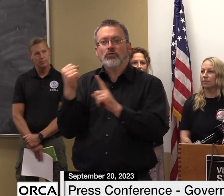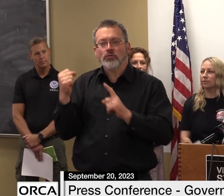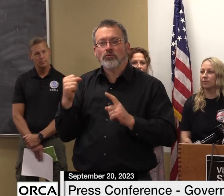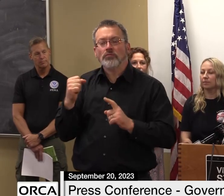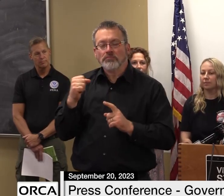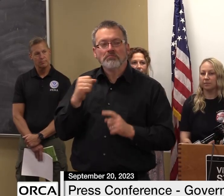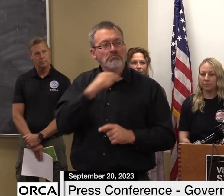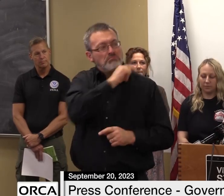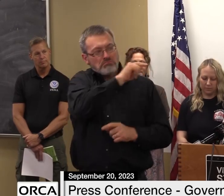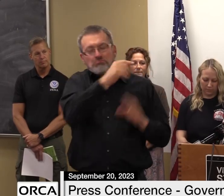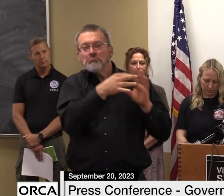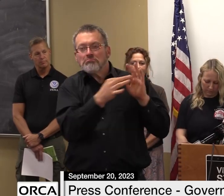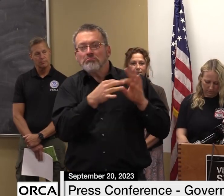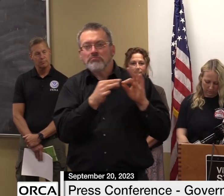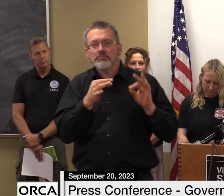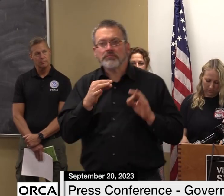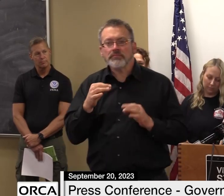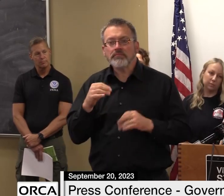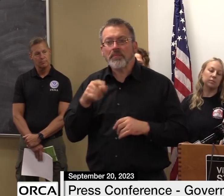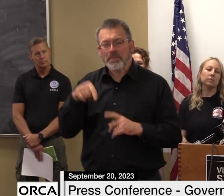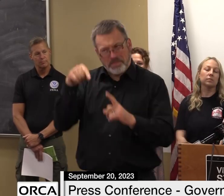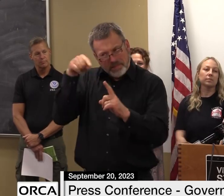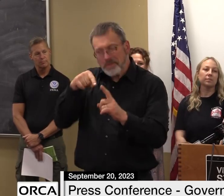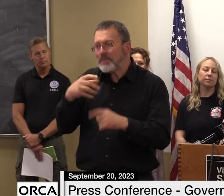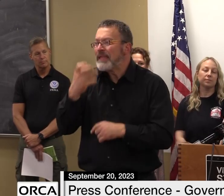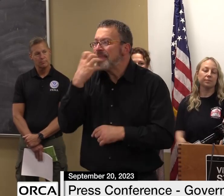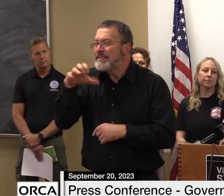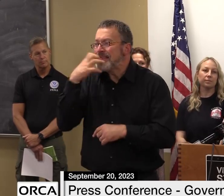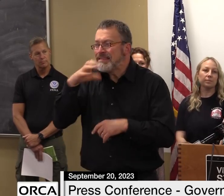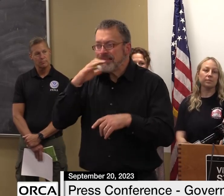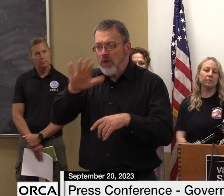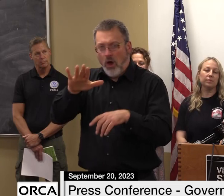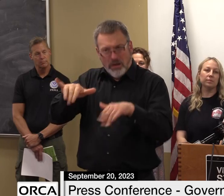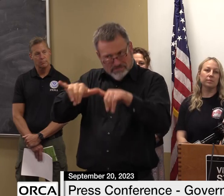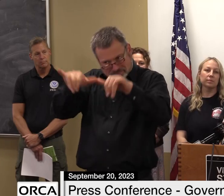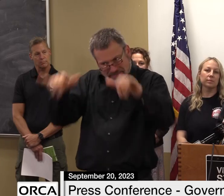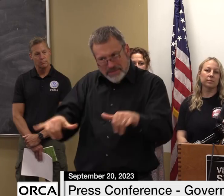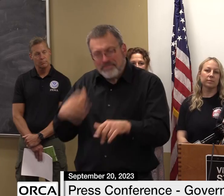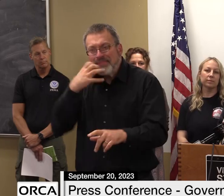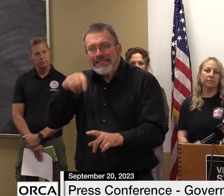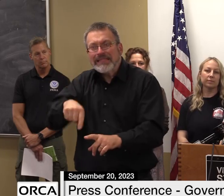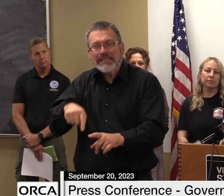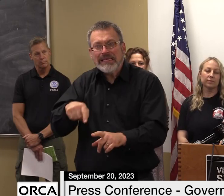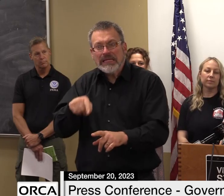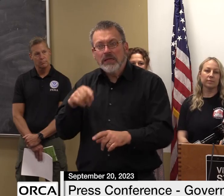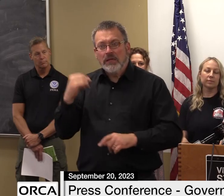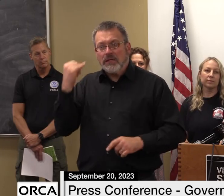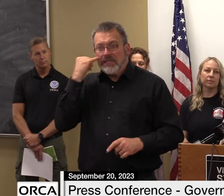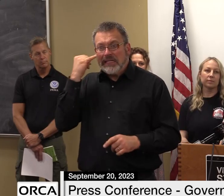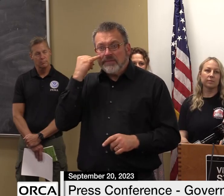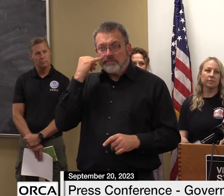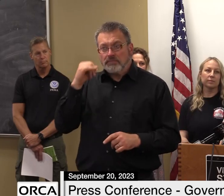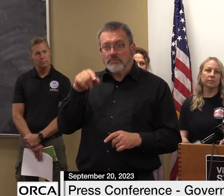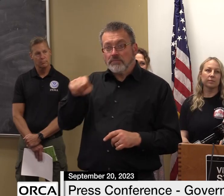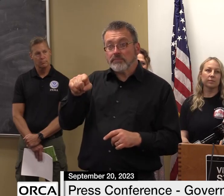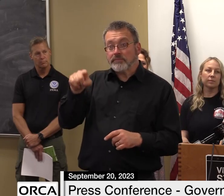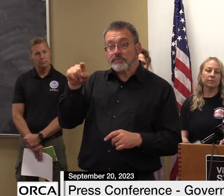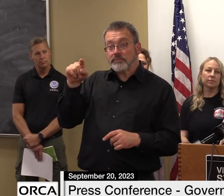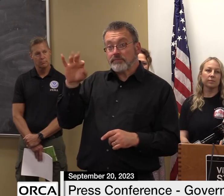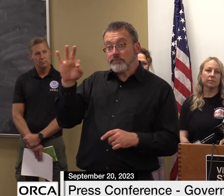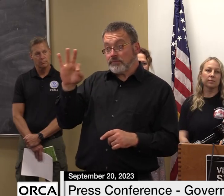it's related to heating systems. If you received a FEMA Individual Assistance Award for damage to your